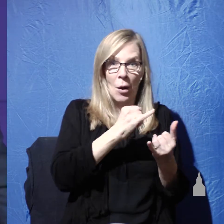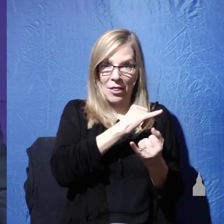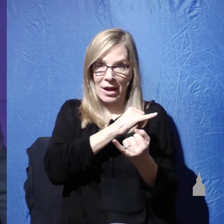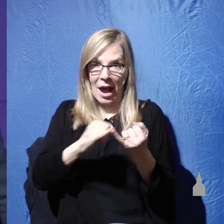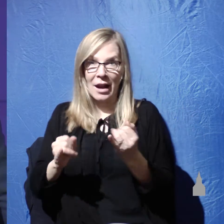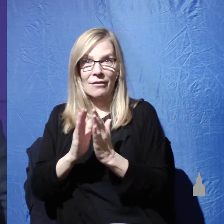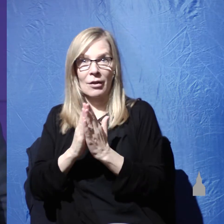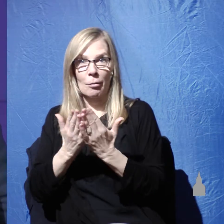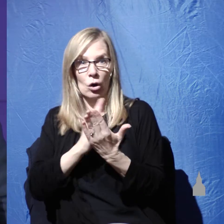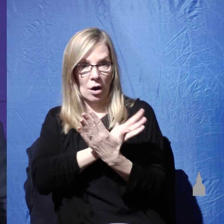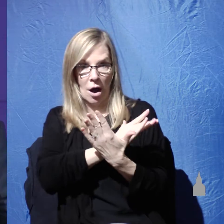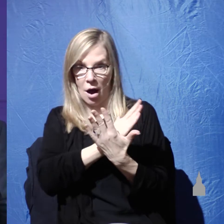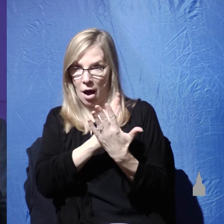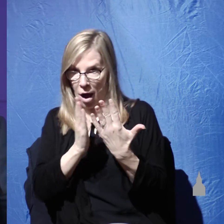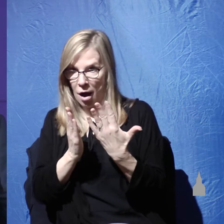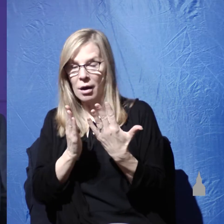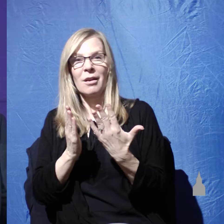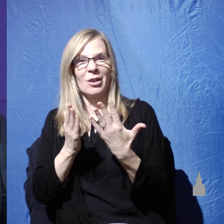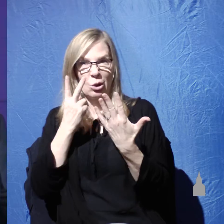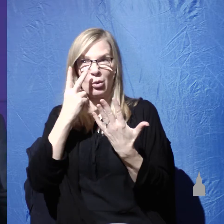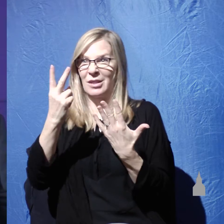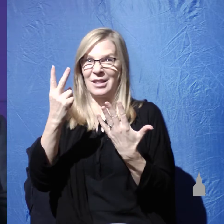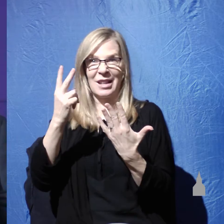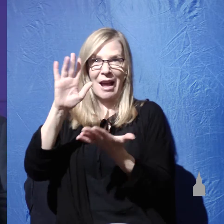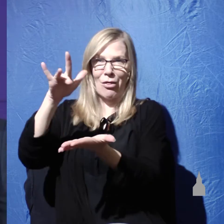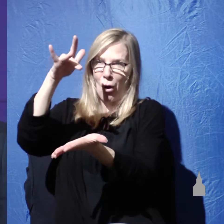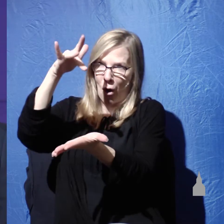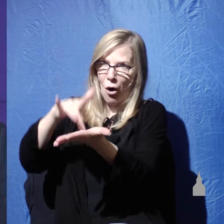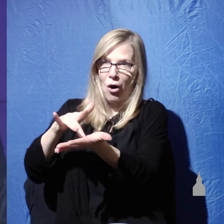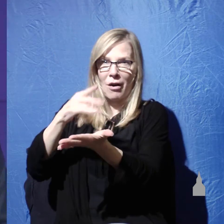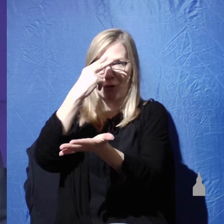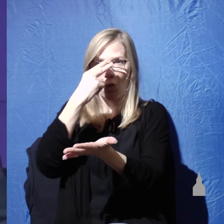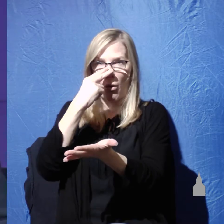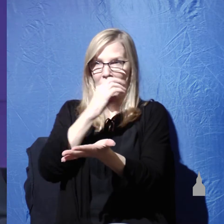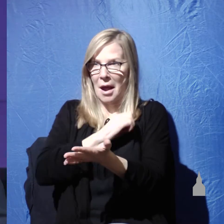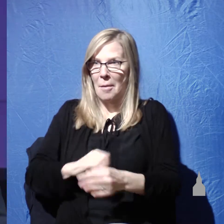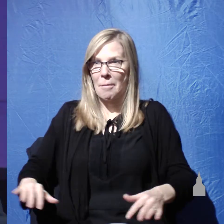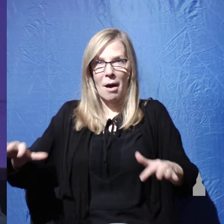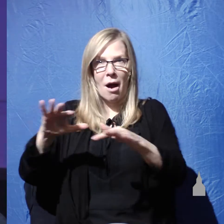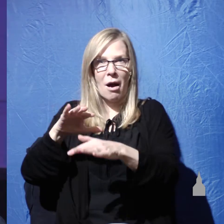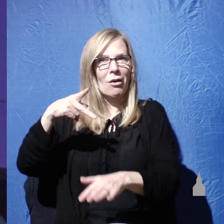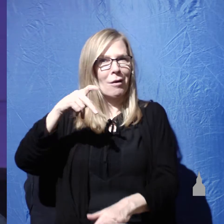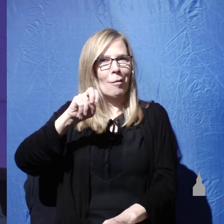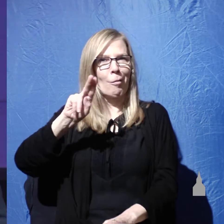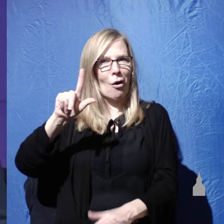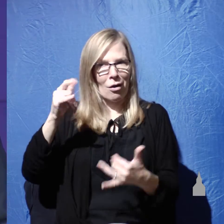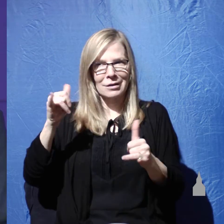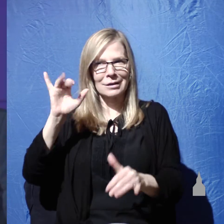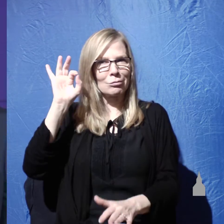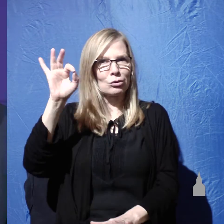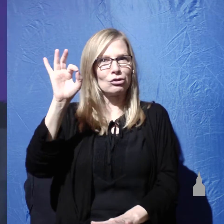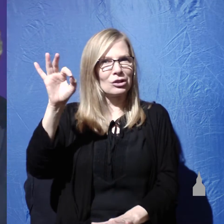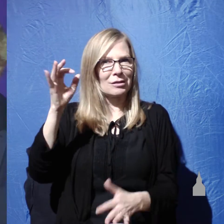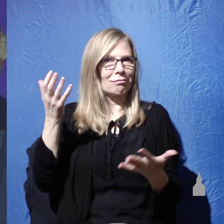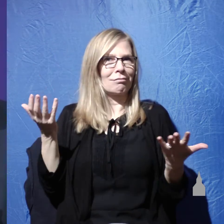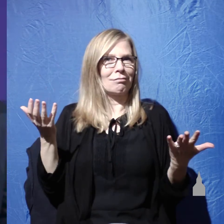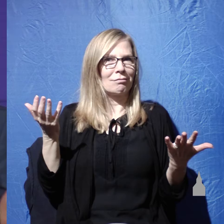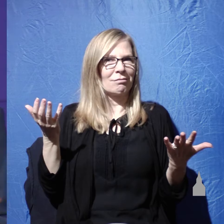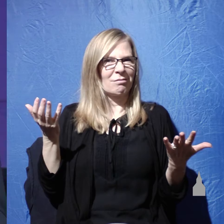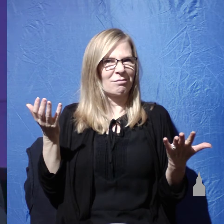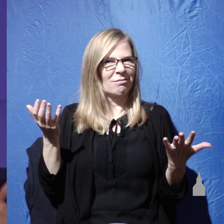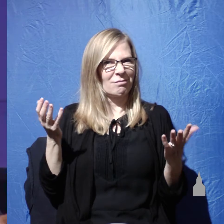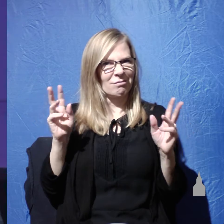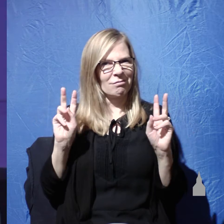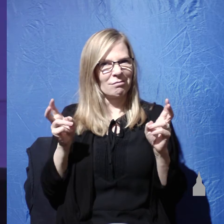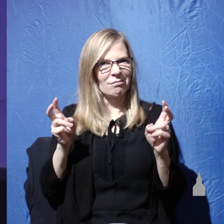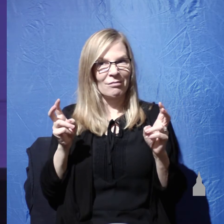Paul is preaching." End of quote. And folks, the gospel has continued to spread and to advance, which is